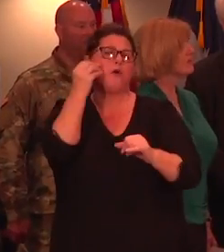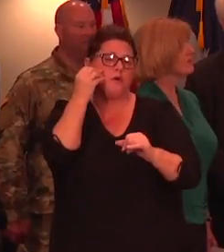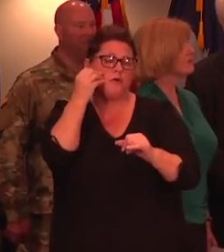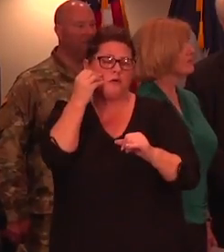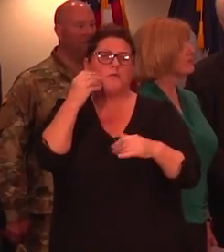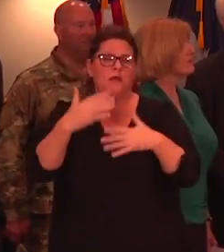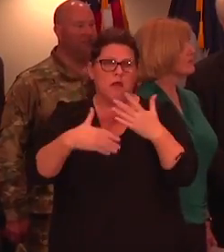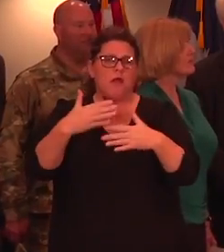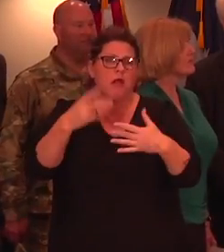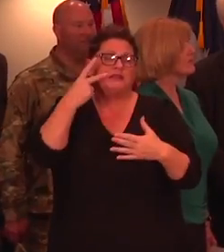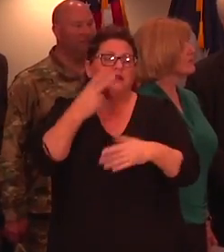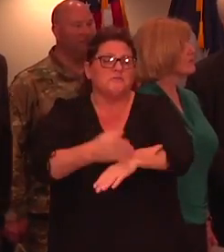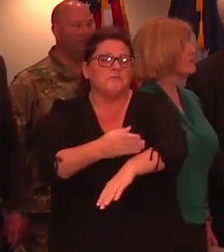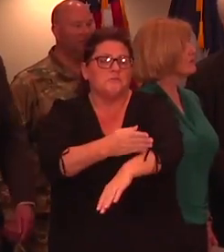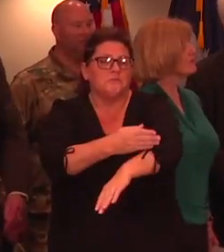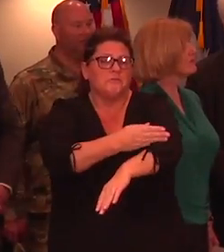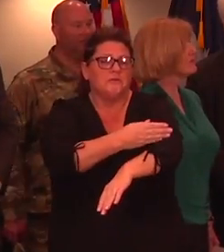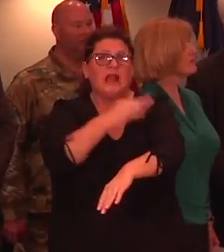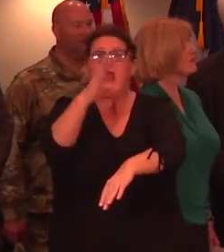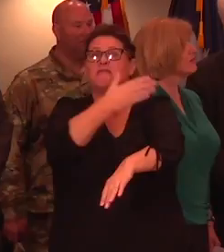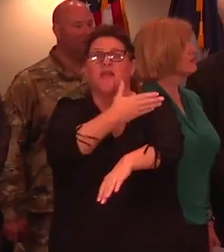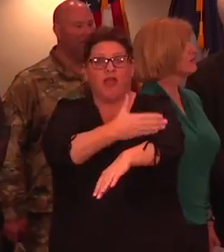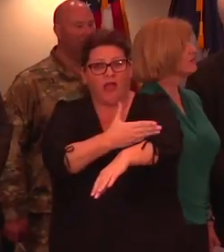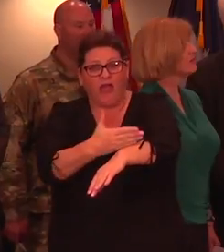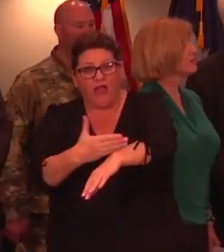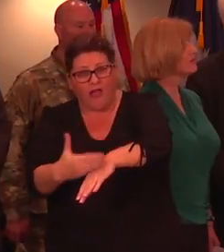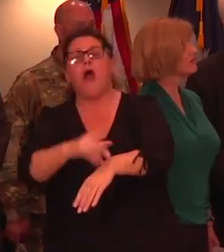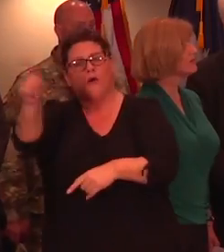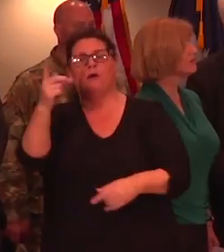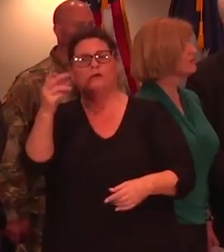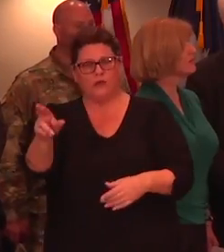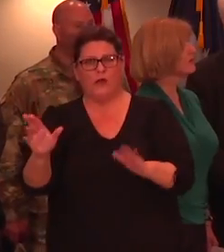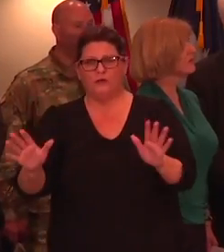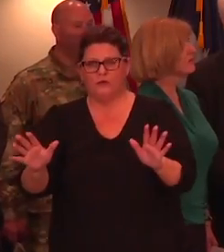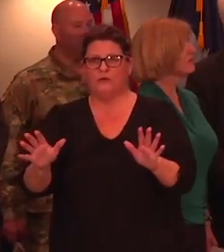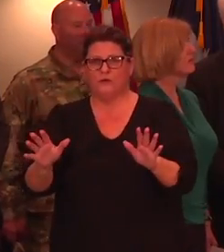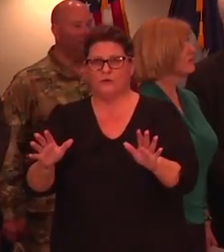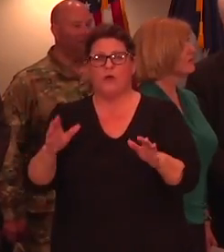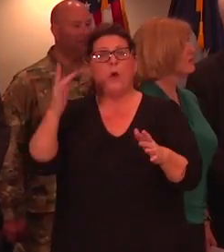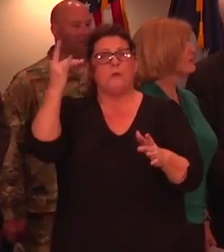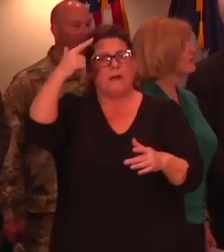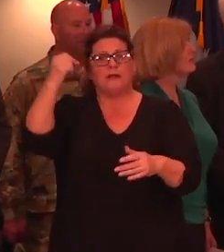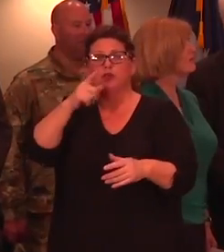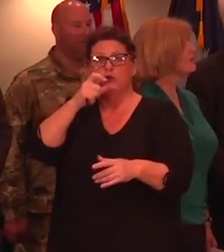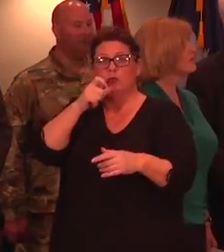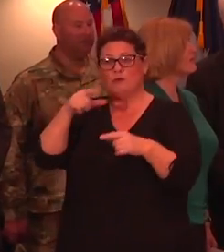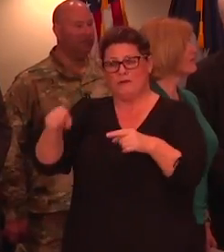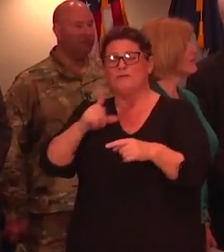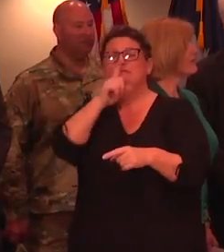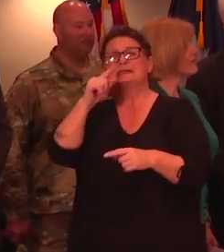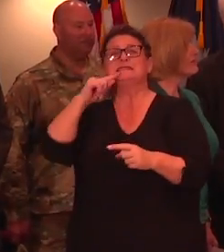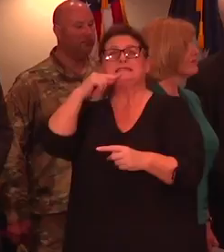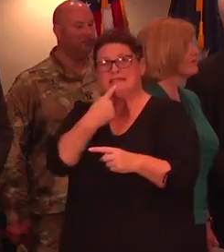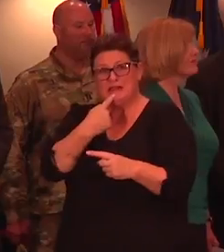worsening. This will allow our healthcare system and our healthcare providers to give care to those who need it most.